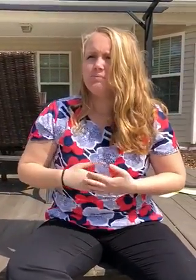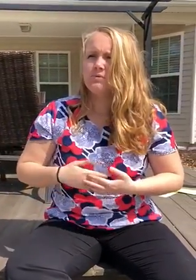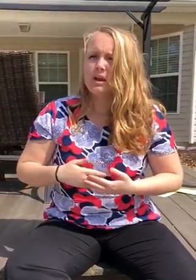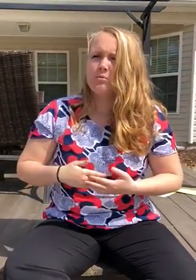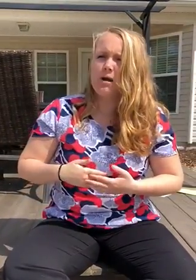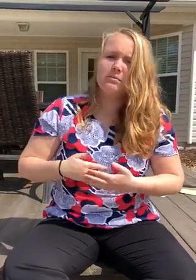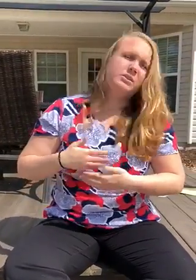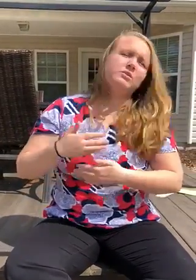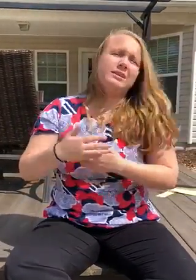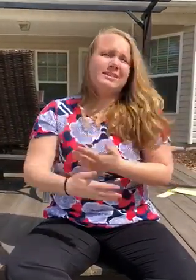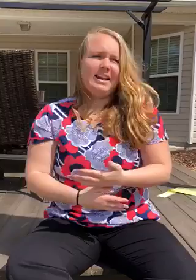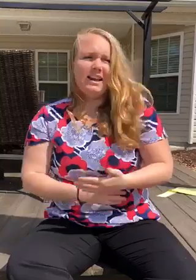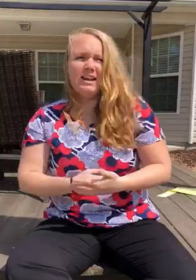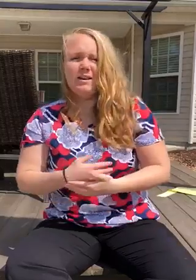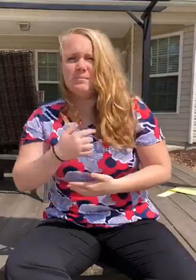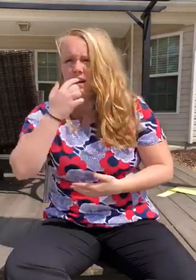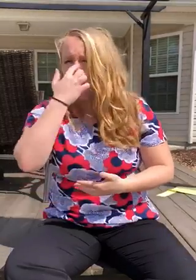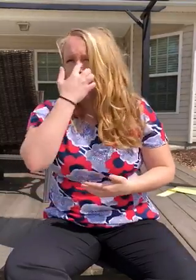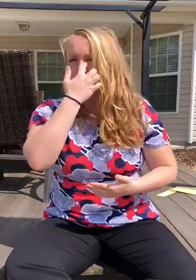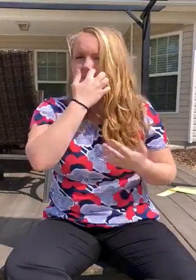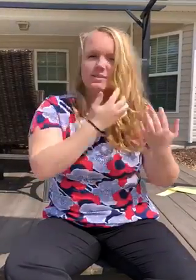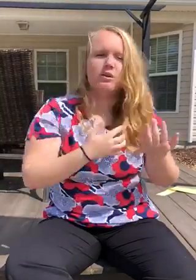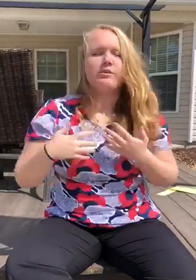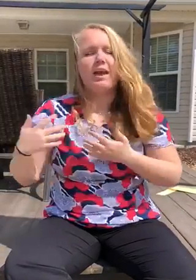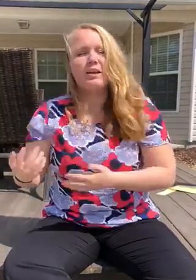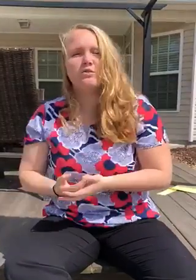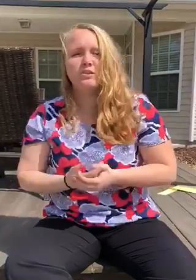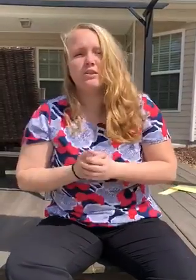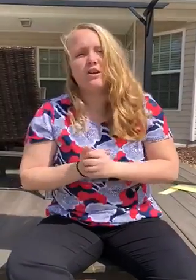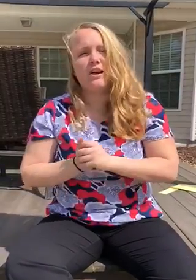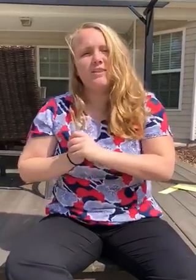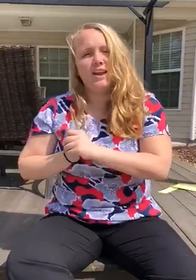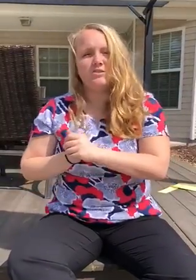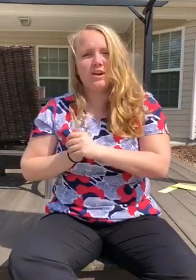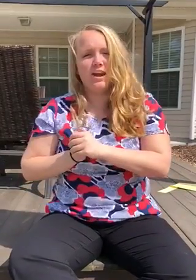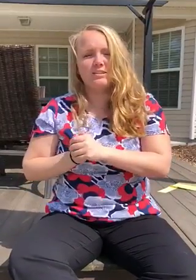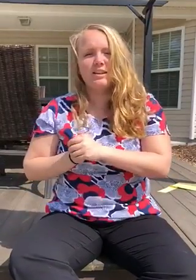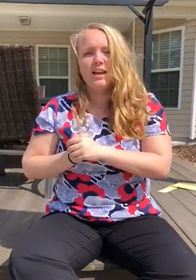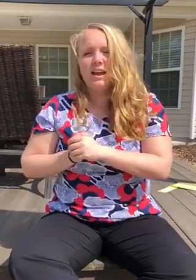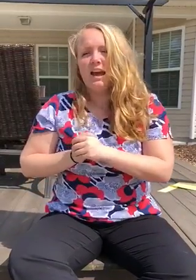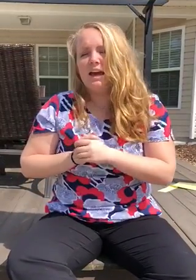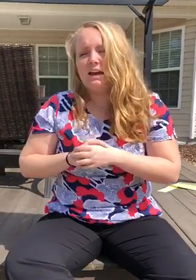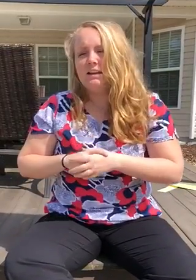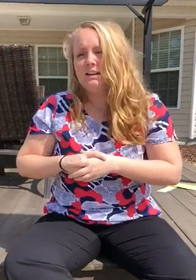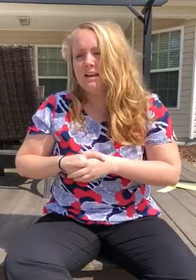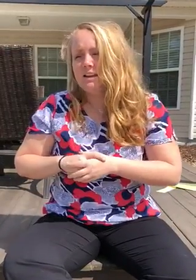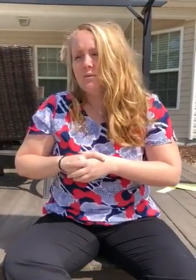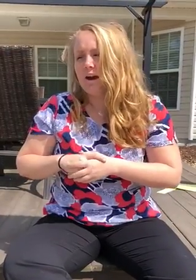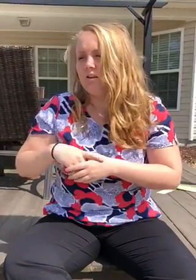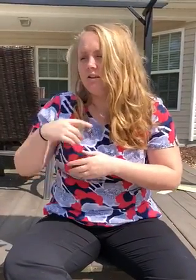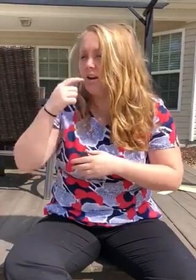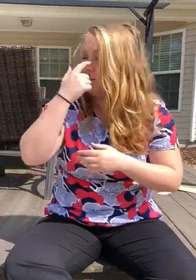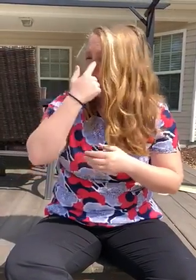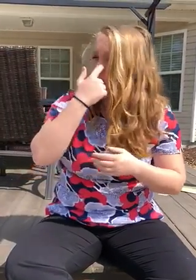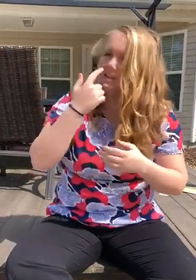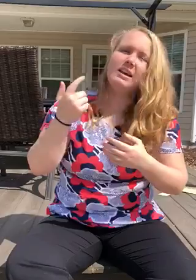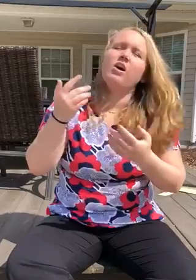They would probably do an exam. We would send over the x-rays, so they'd already have the x-rays, and then they would kind of look to see all